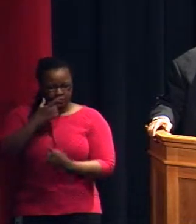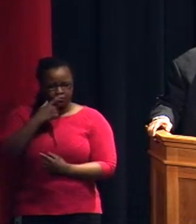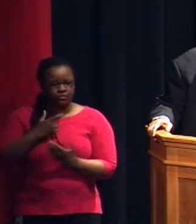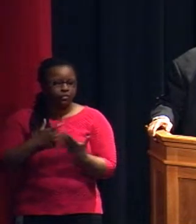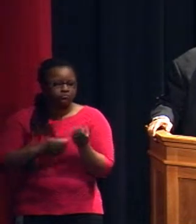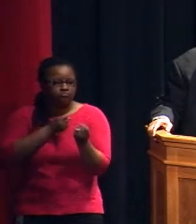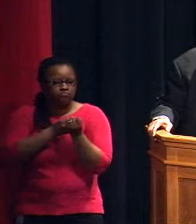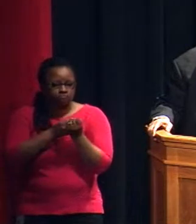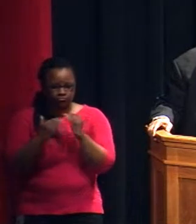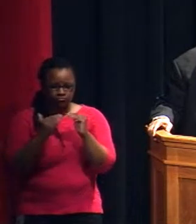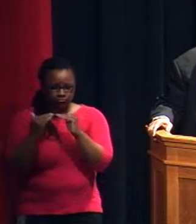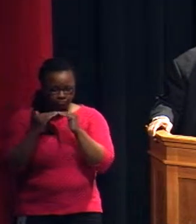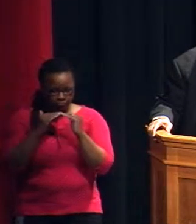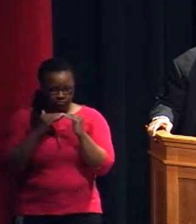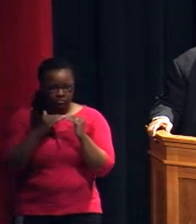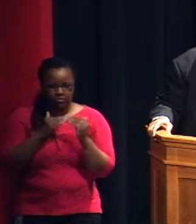in